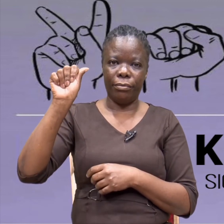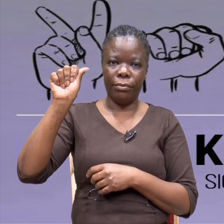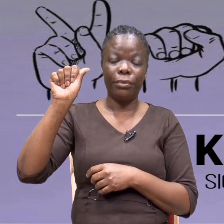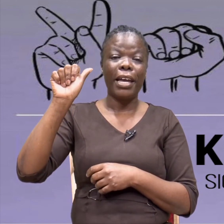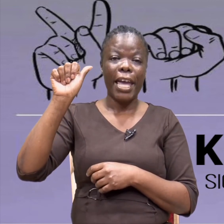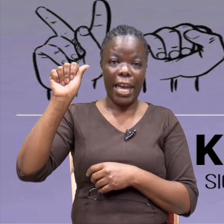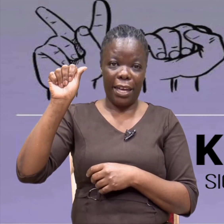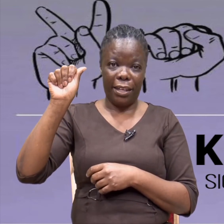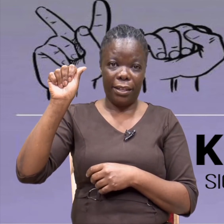A.